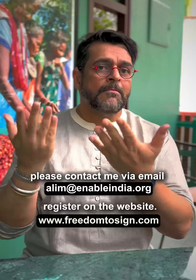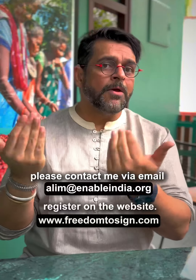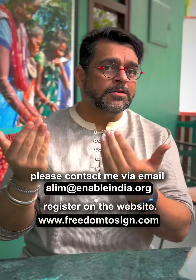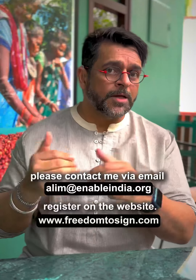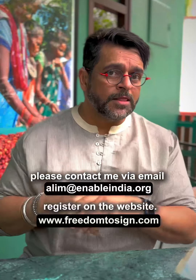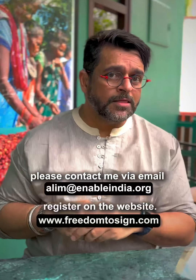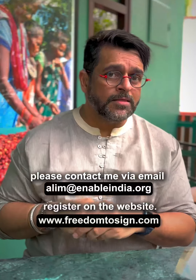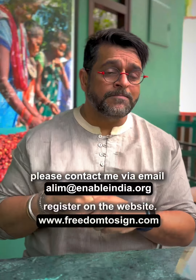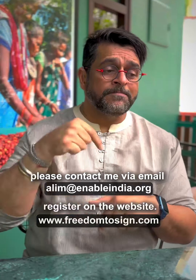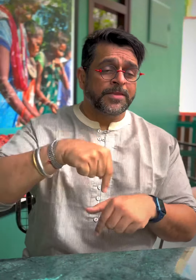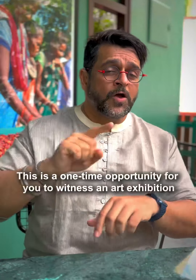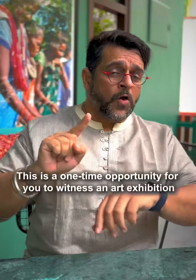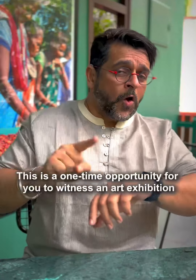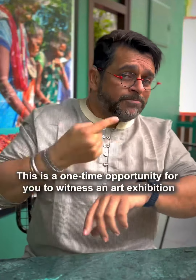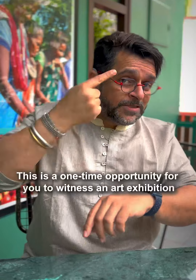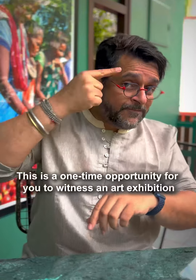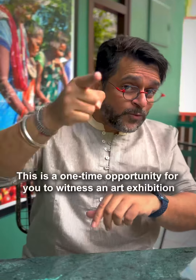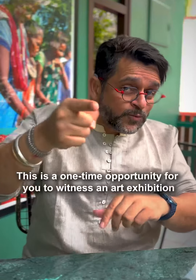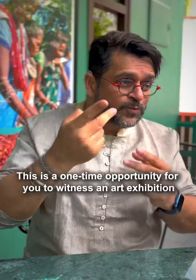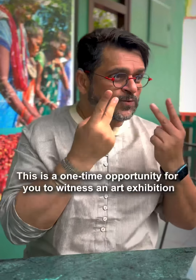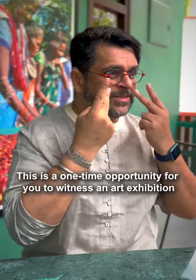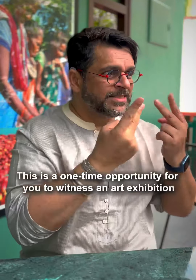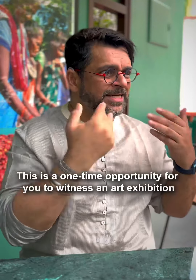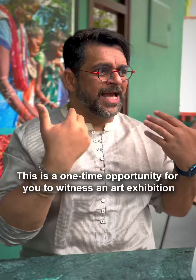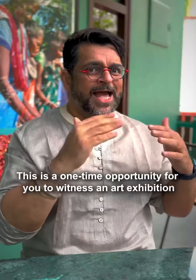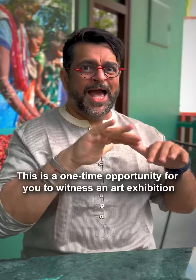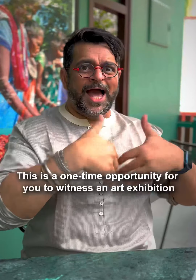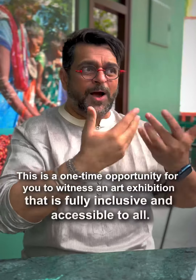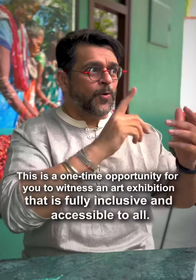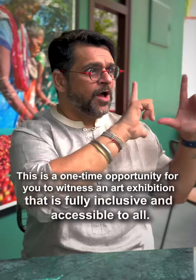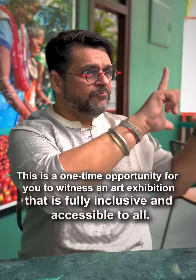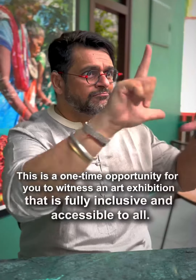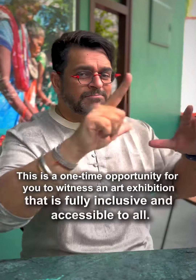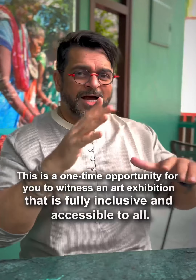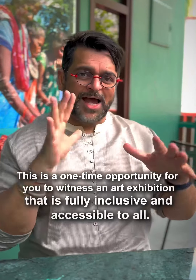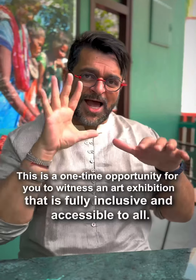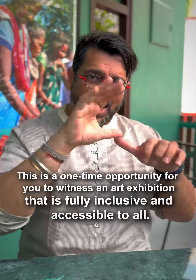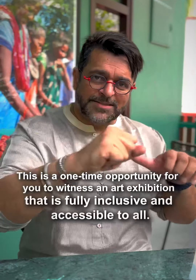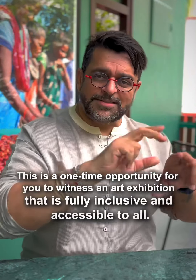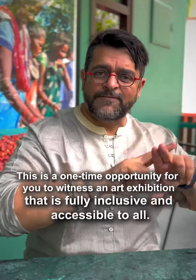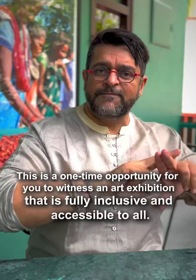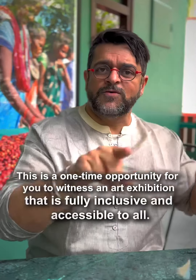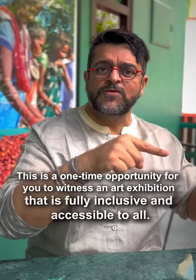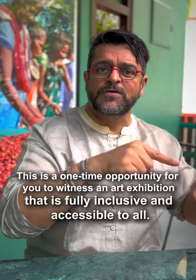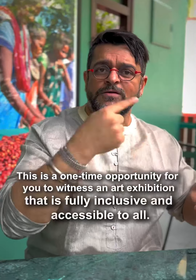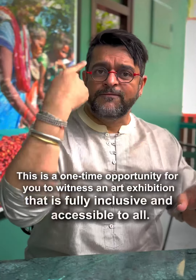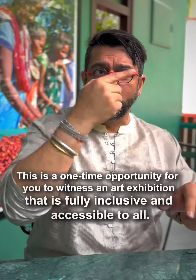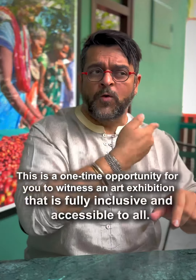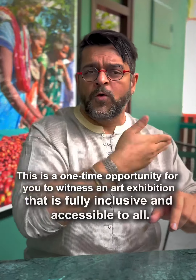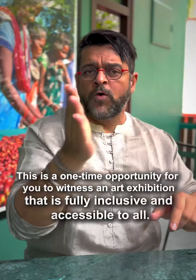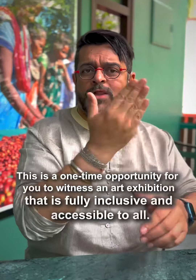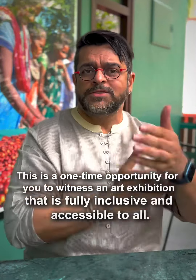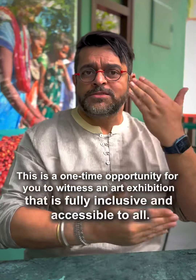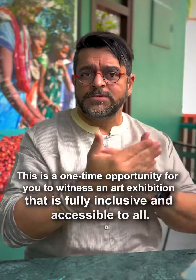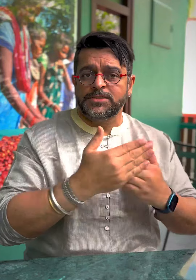www.freedomtosign.com. This is a one-time opportunity for you to witness an art exhibition that is fully inclusive and accessible to